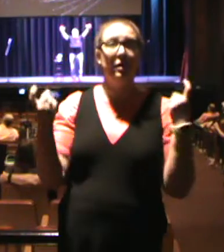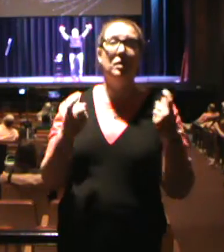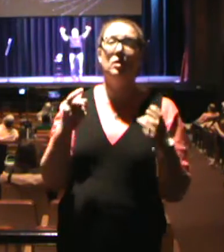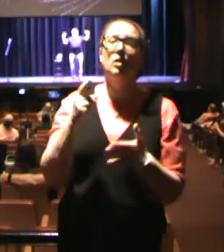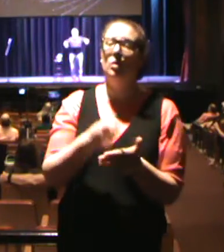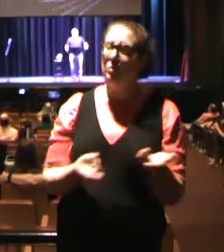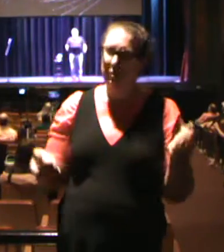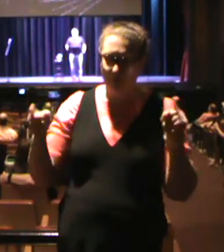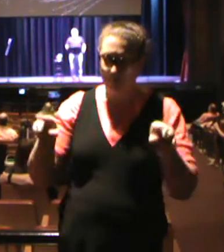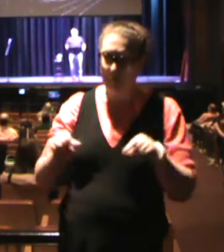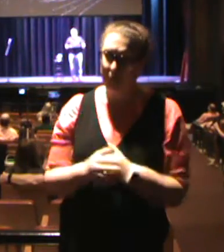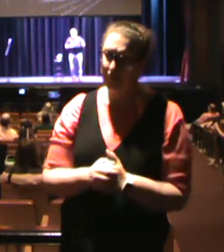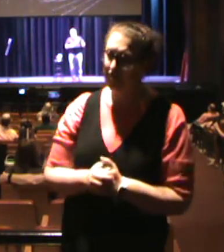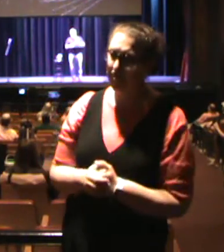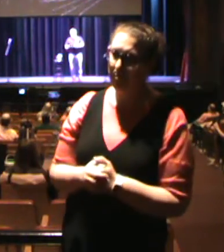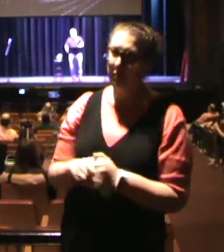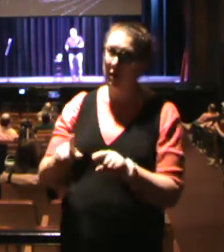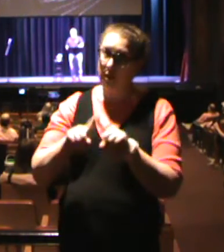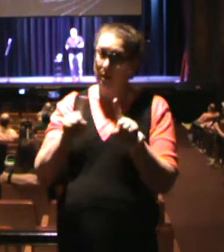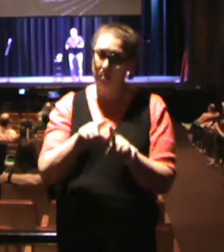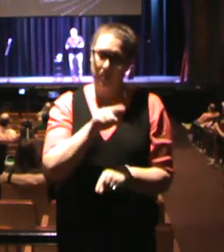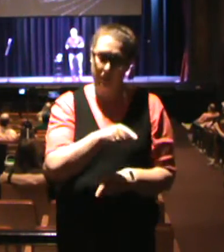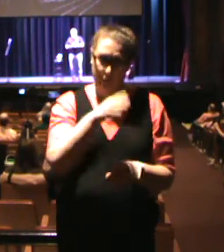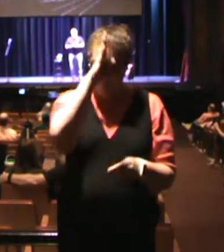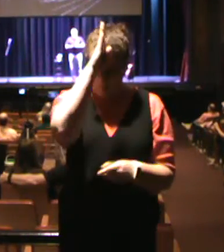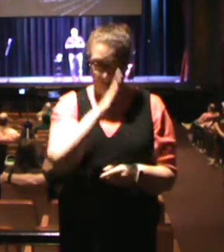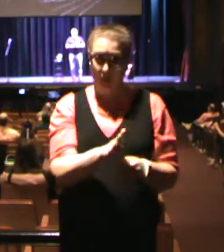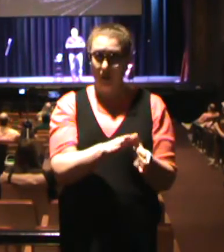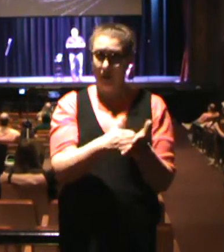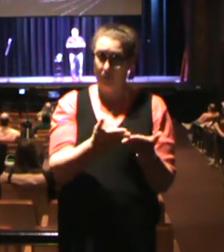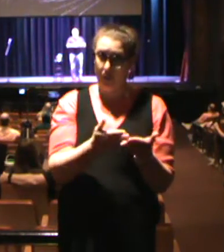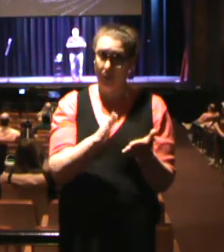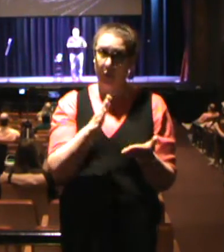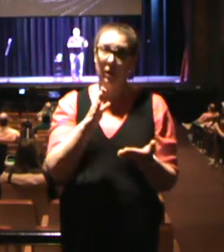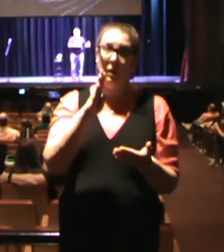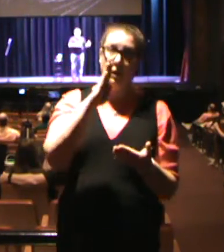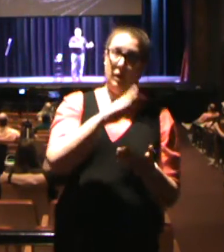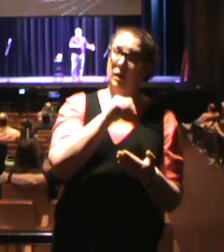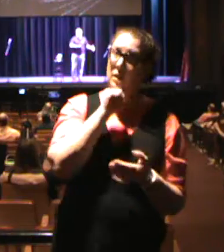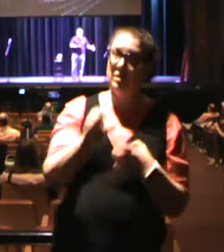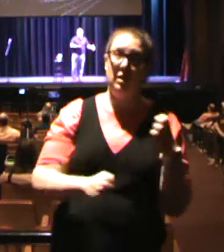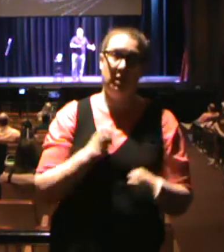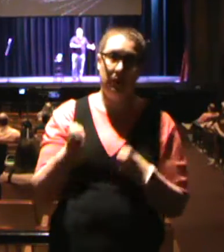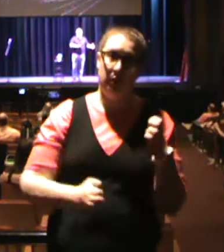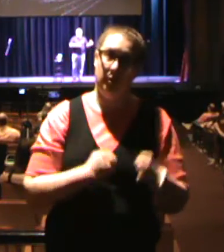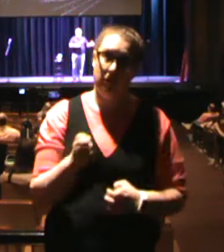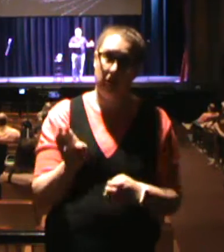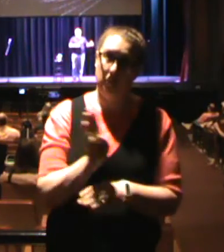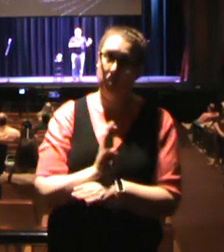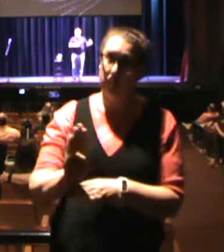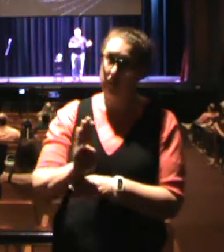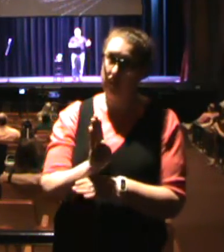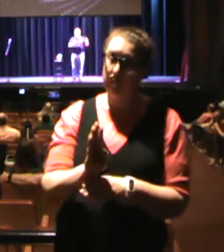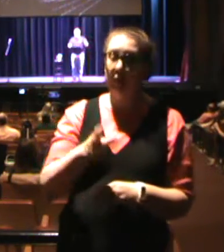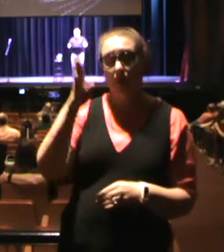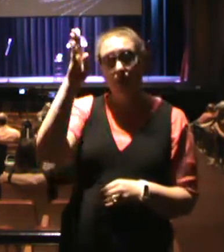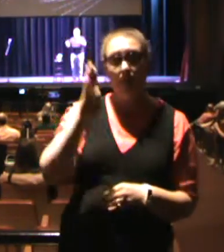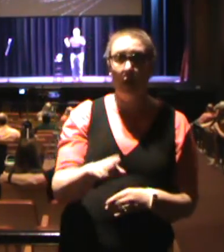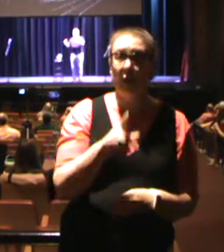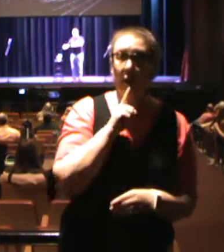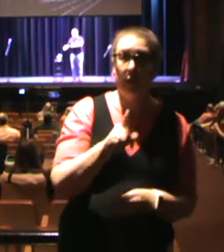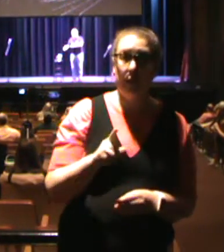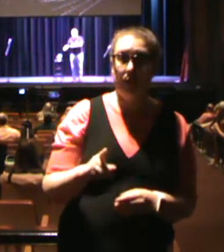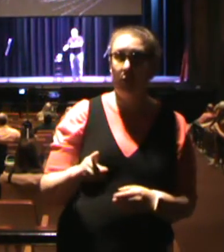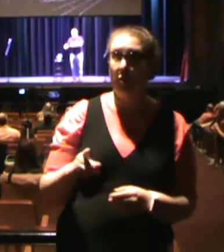is going on? But this is God's book. And God is not in the entertainment business. God is